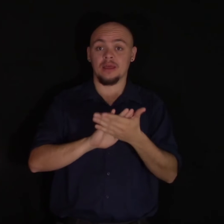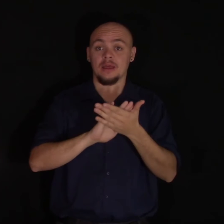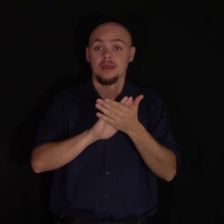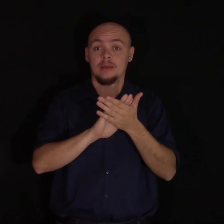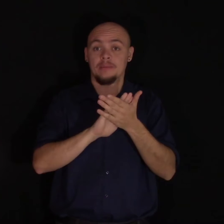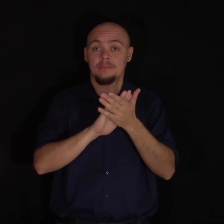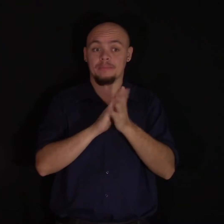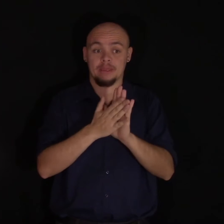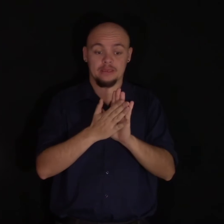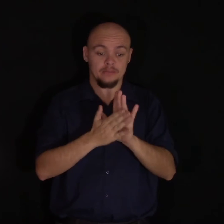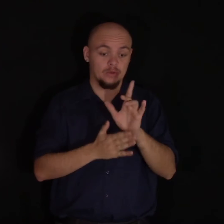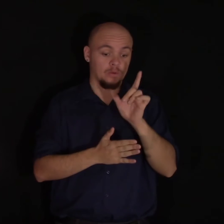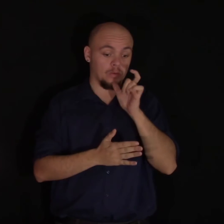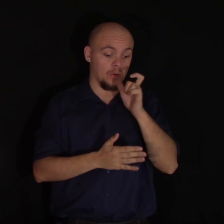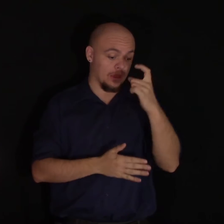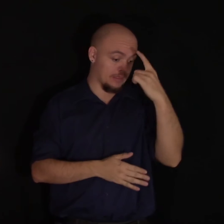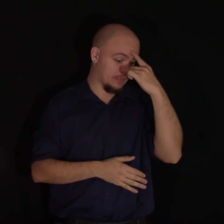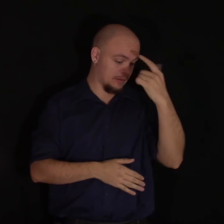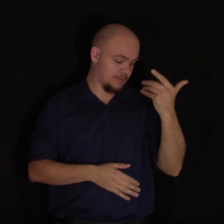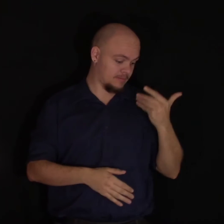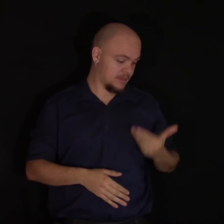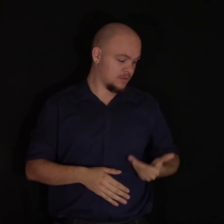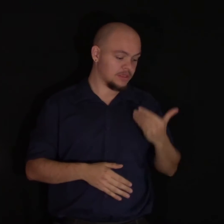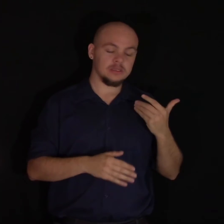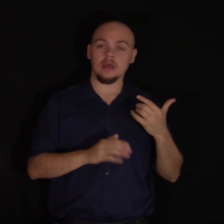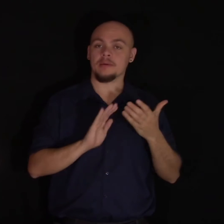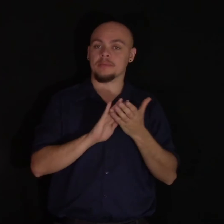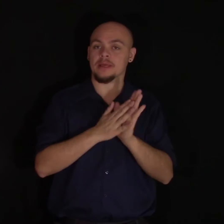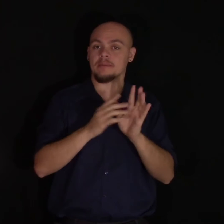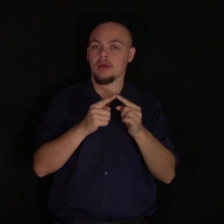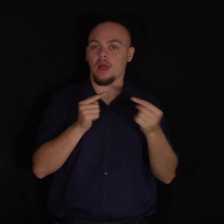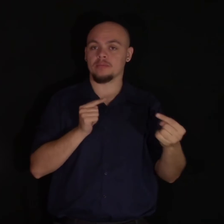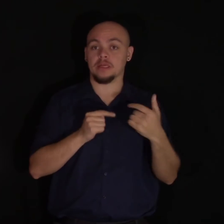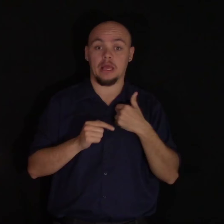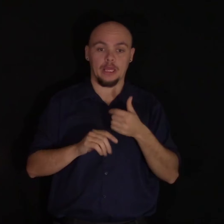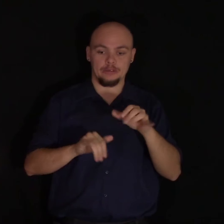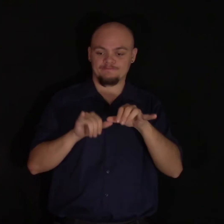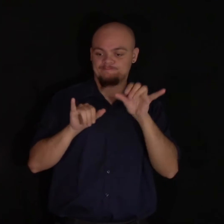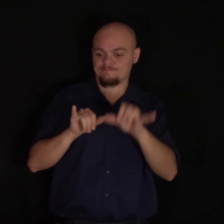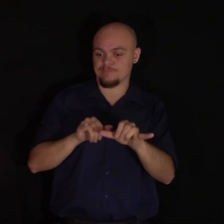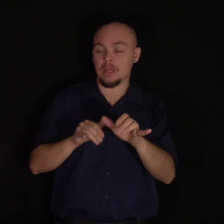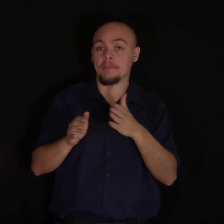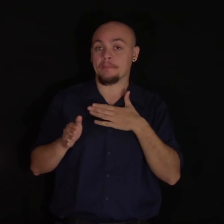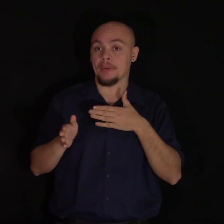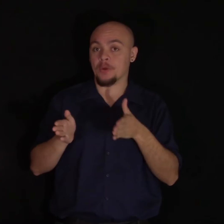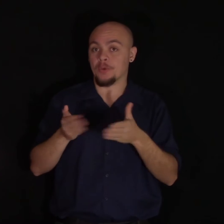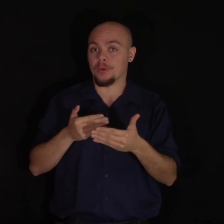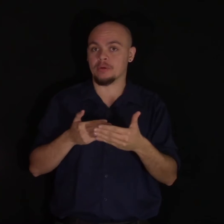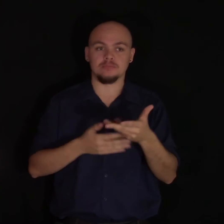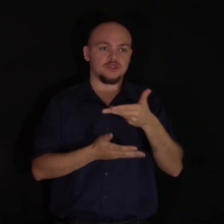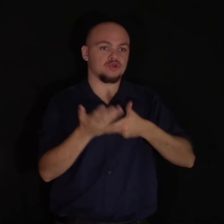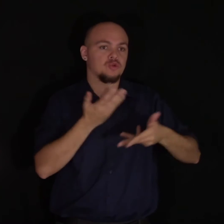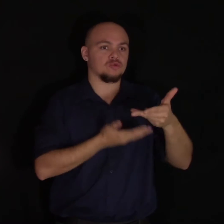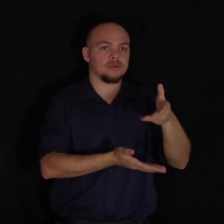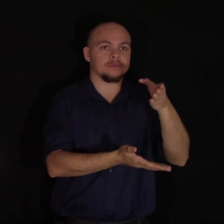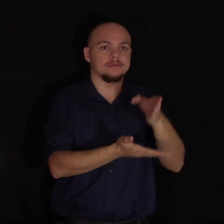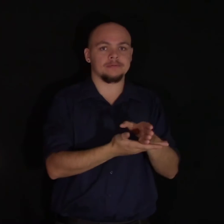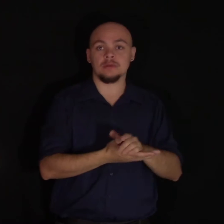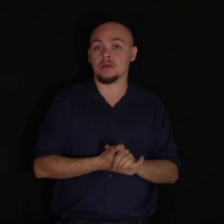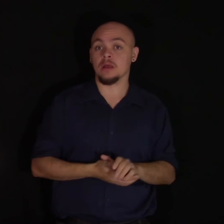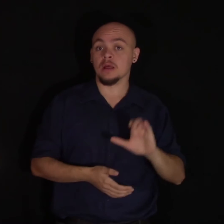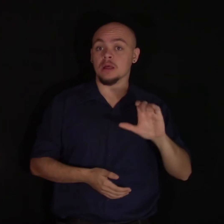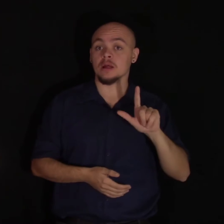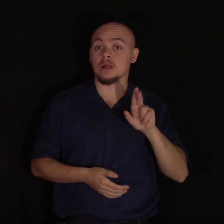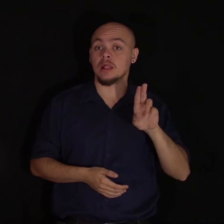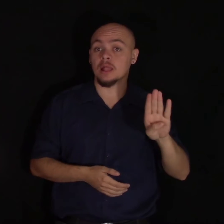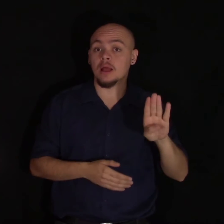opposite of who I thought I once was. I stayed in my room instead of socializing. I stopped engaging in clubs and